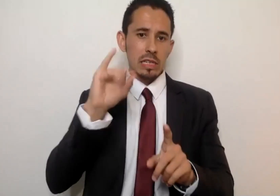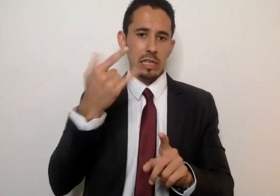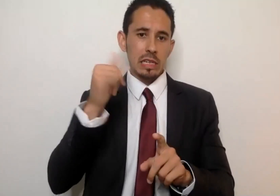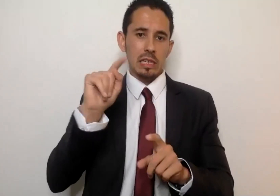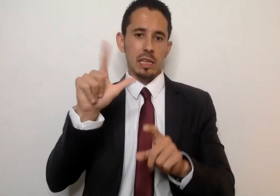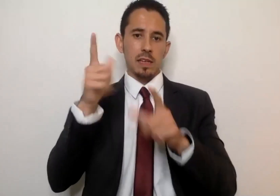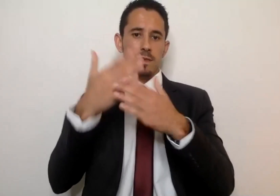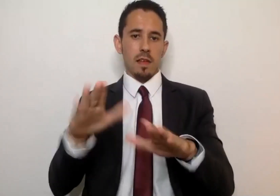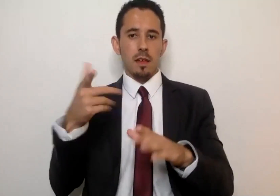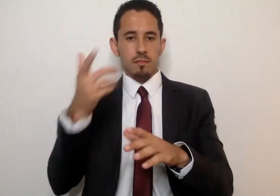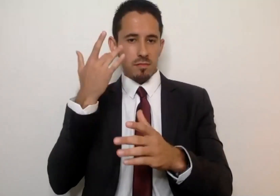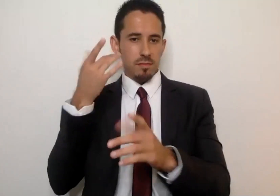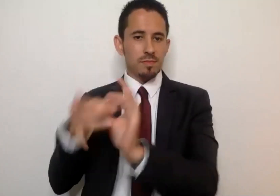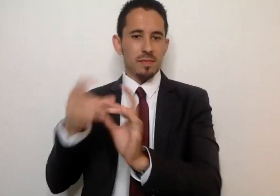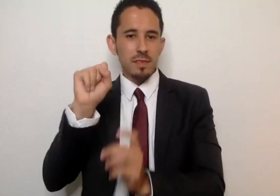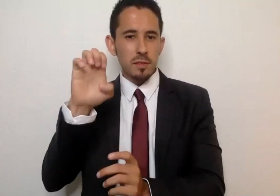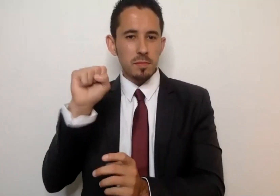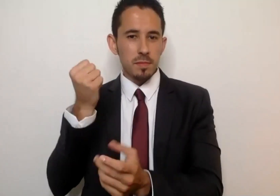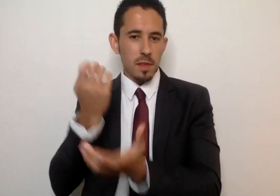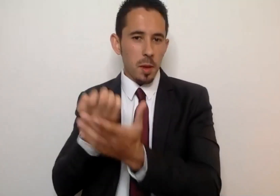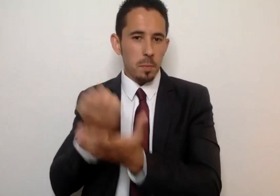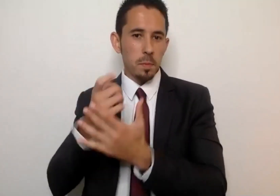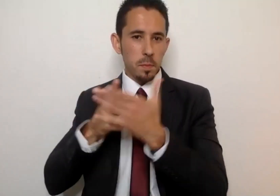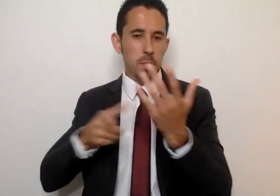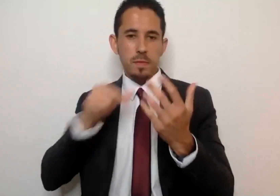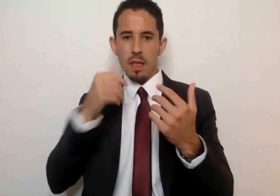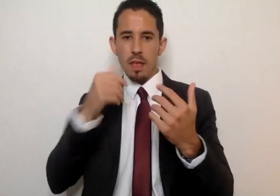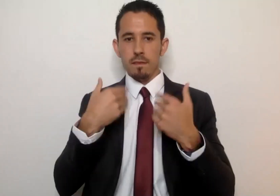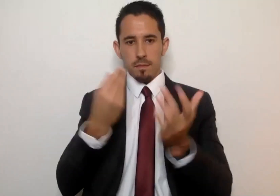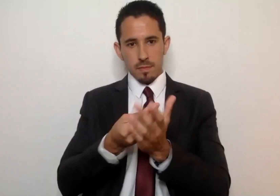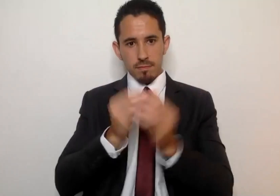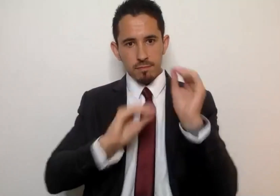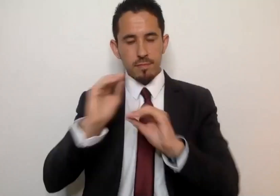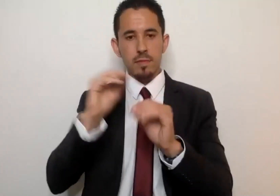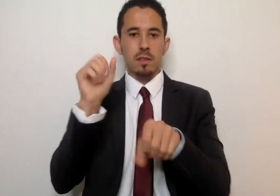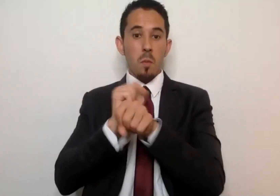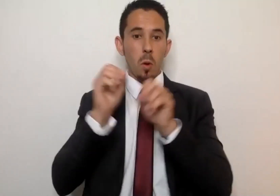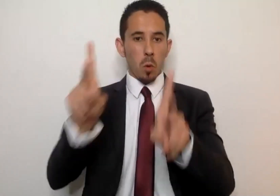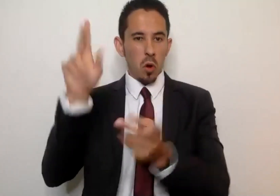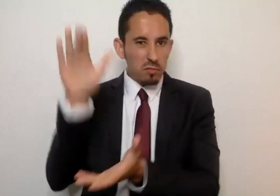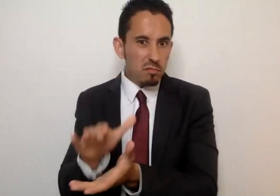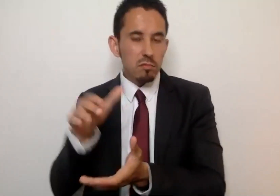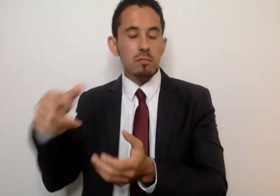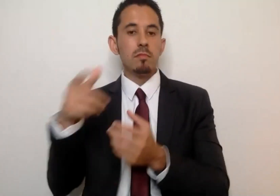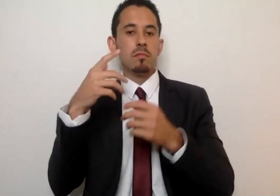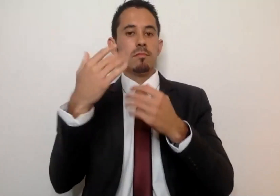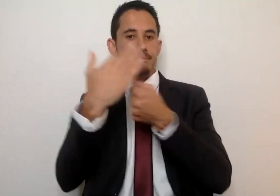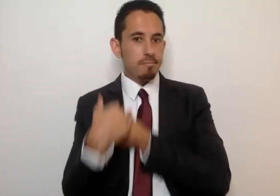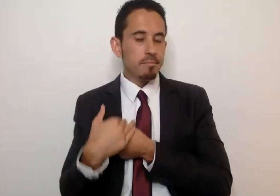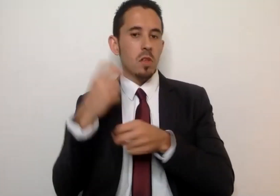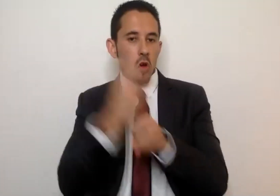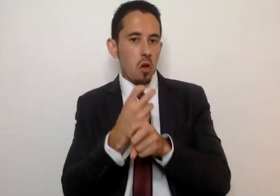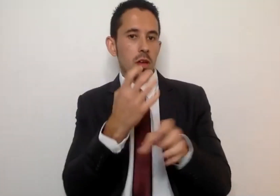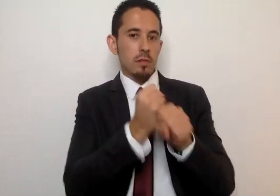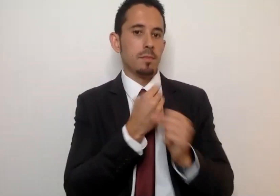deaf people experience the consequences of the digital divide because of low SES status. They don't have funding opportunities.